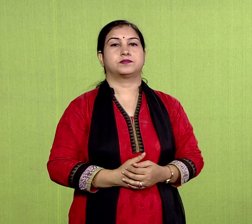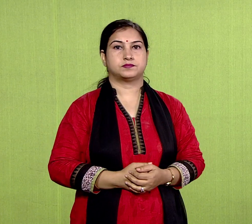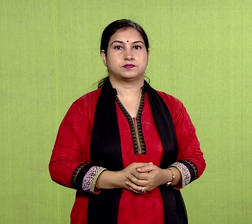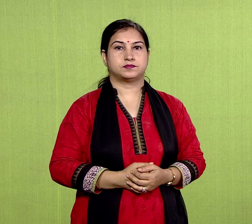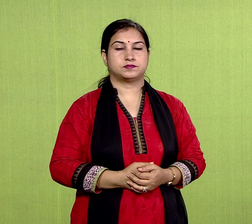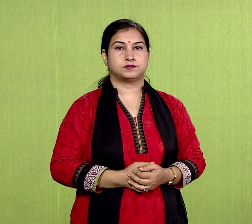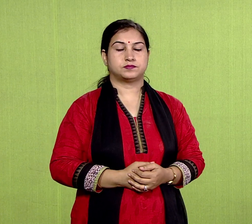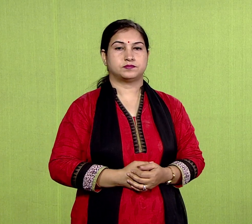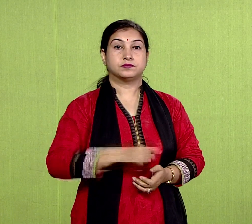And 16 is